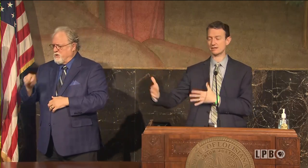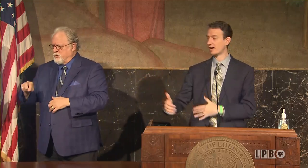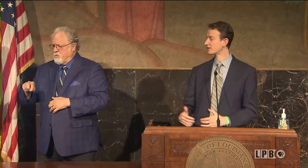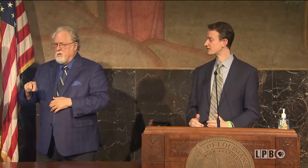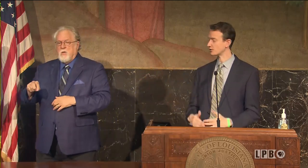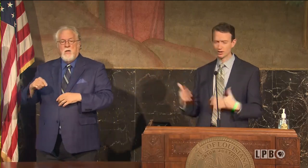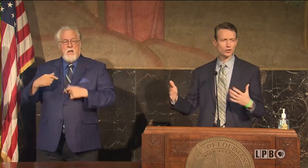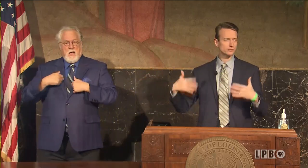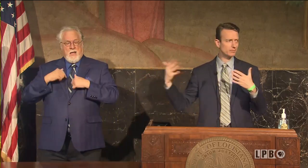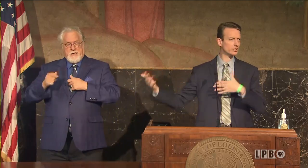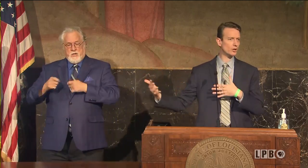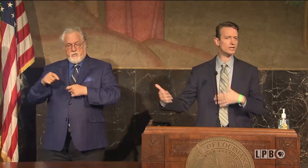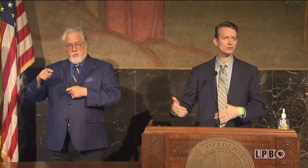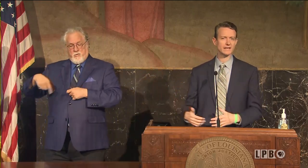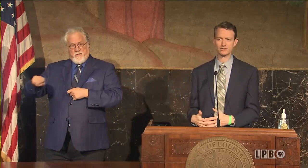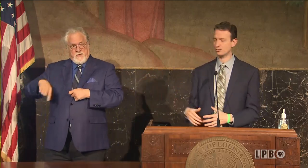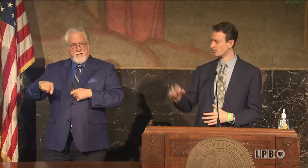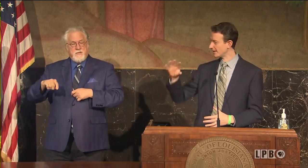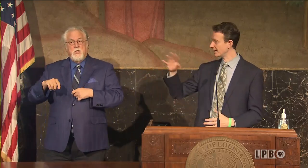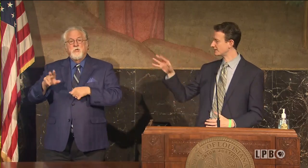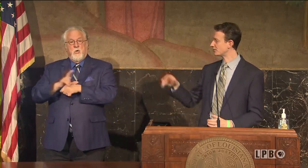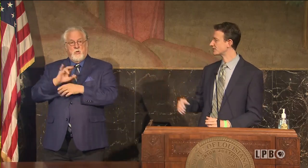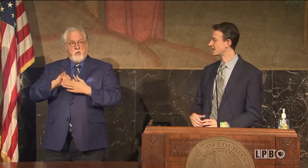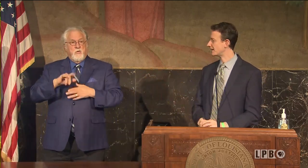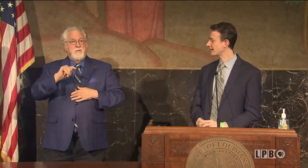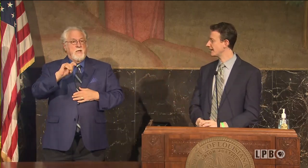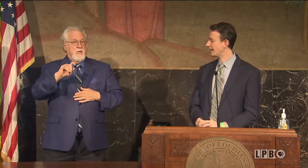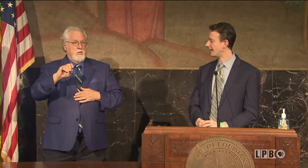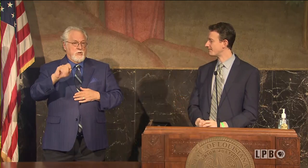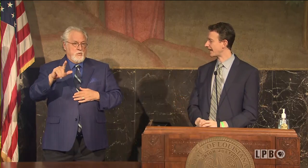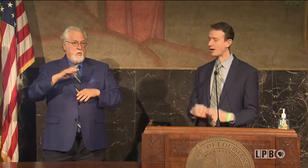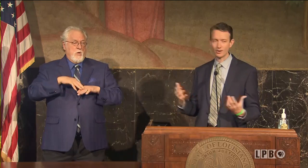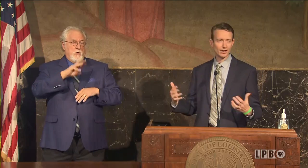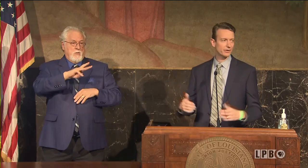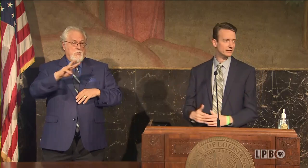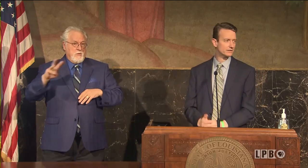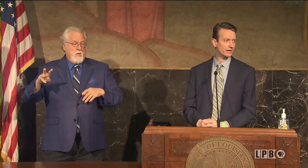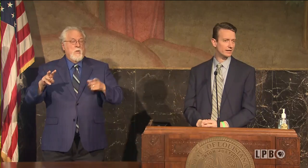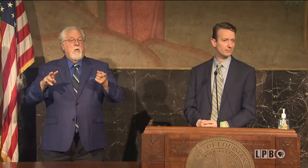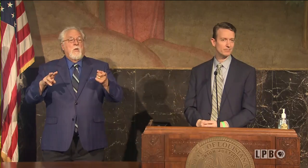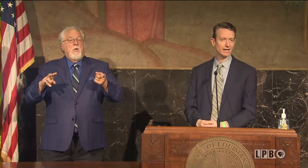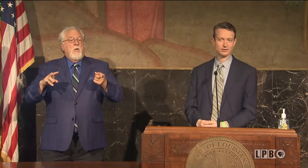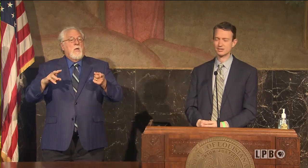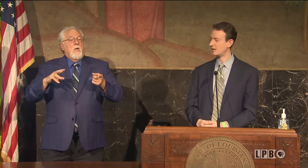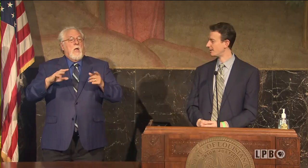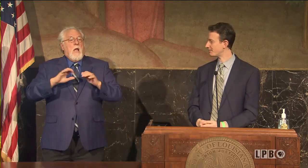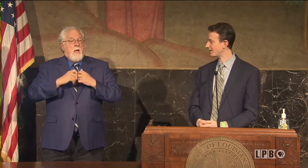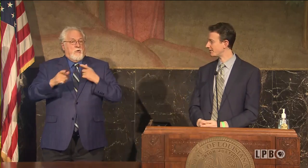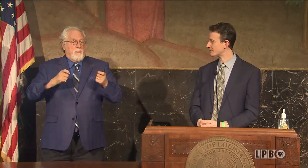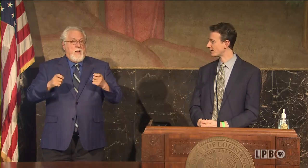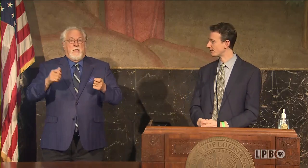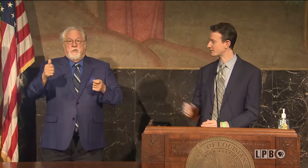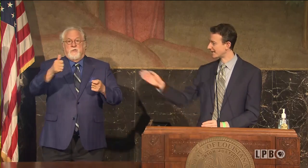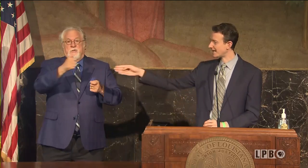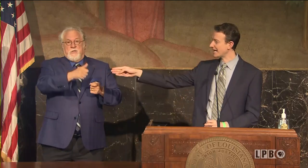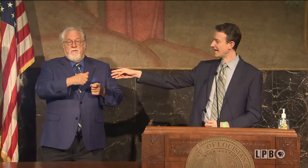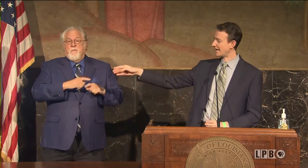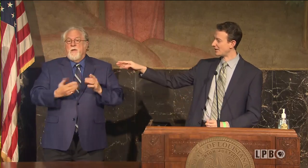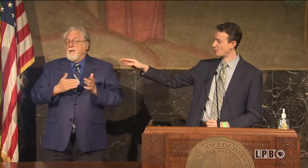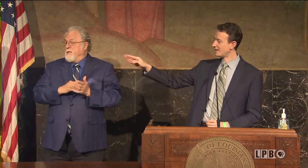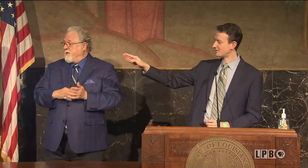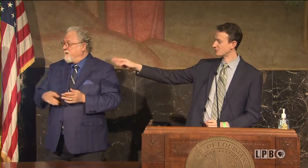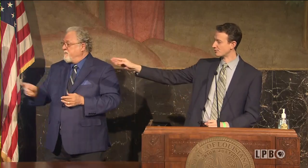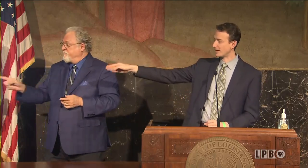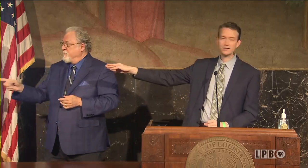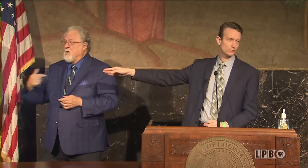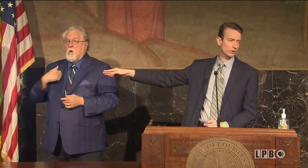second set of actions. So encourage people to go and use that tool to understand how things can be managed themselves. But again,